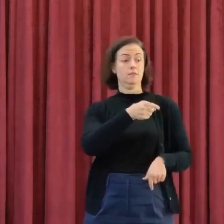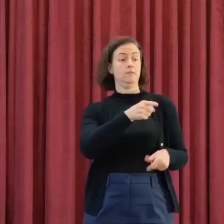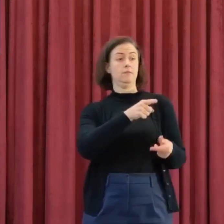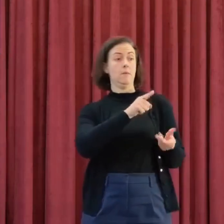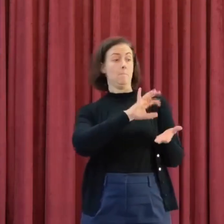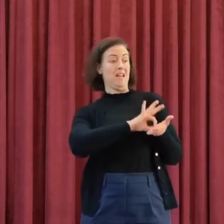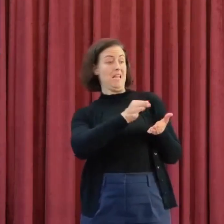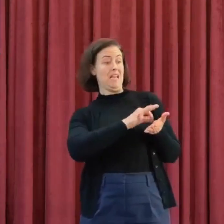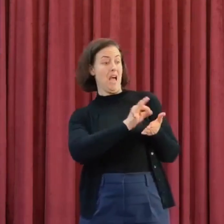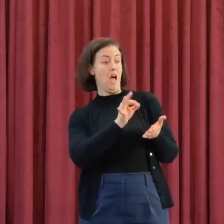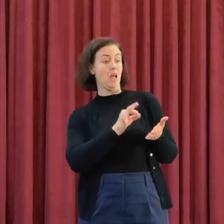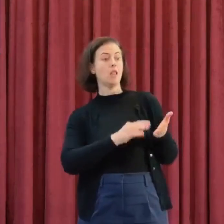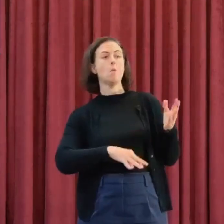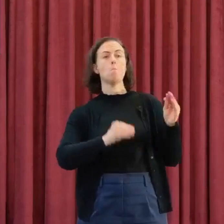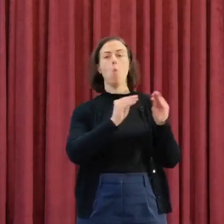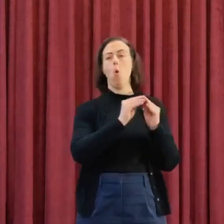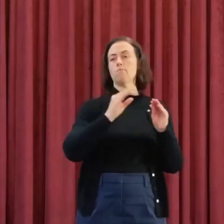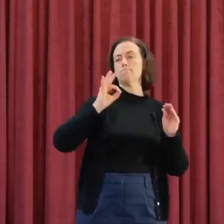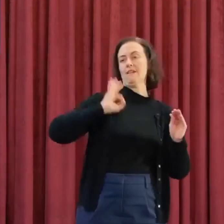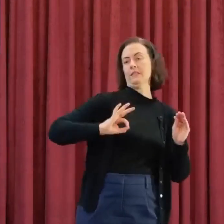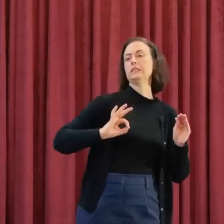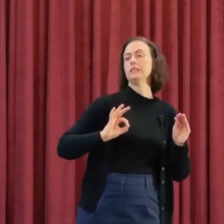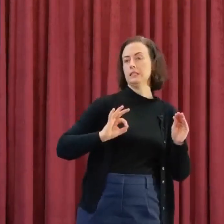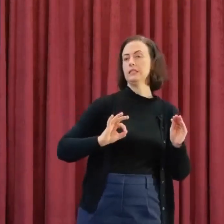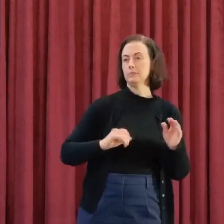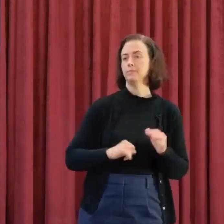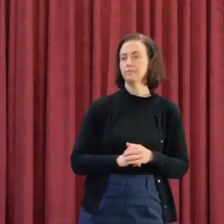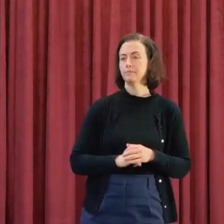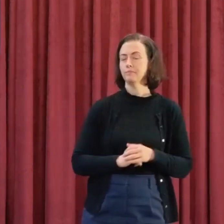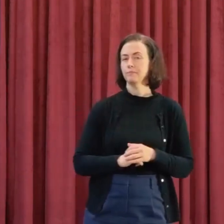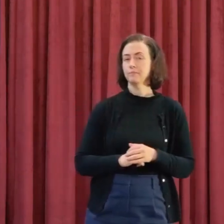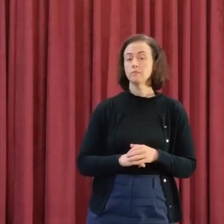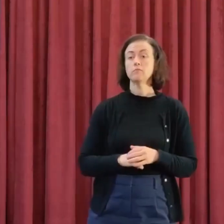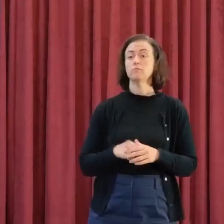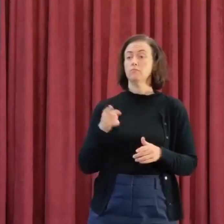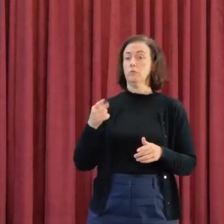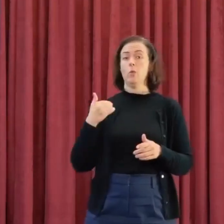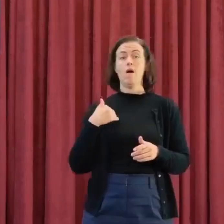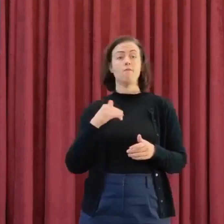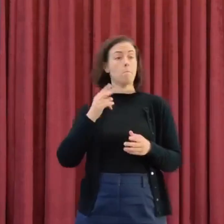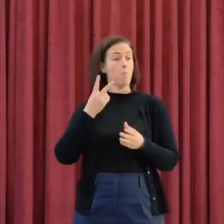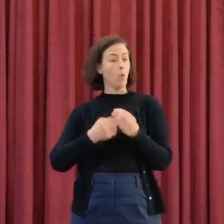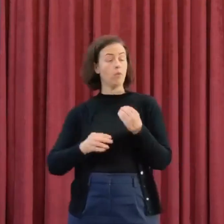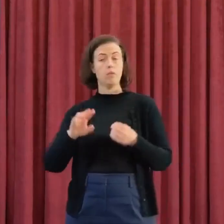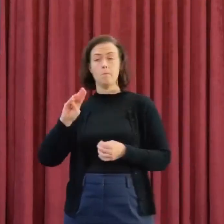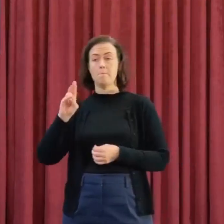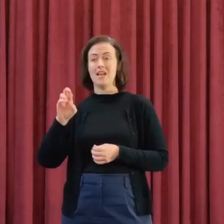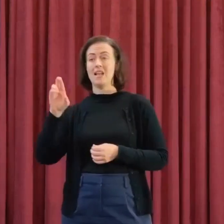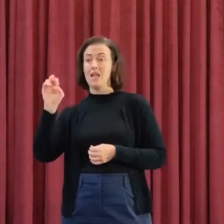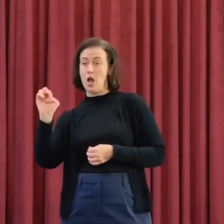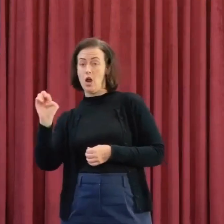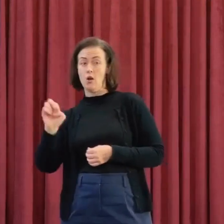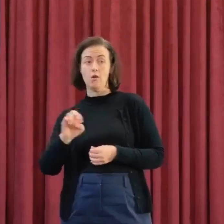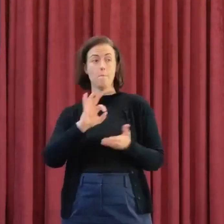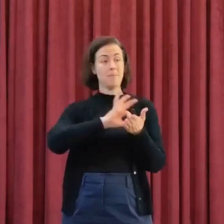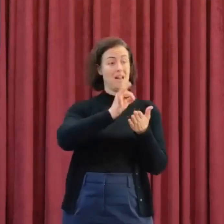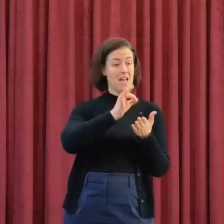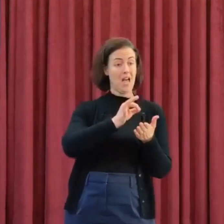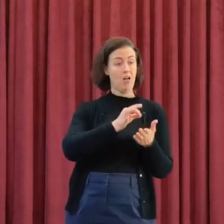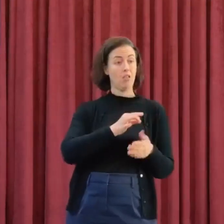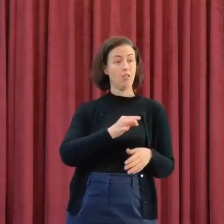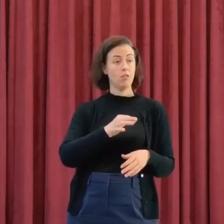have Medi-Cal. And when you have both Medicare and Medi-Cal, you get